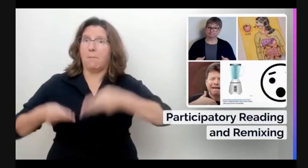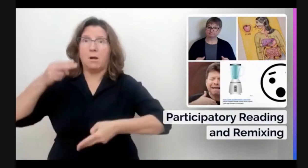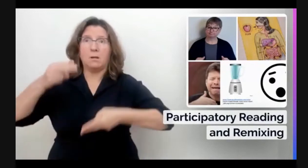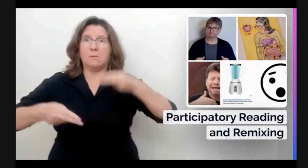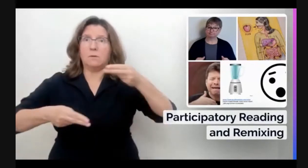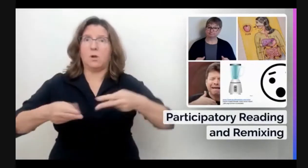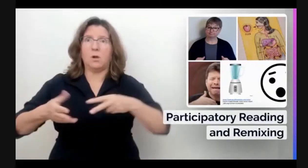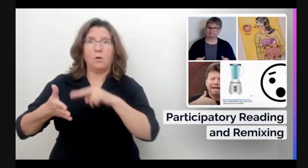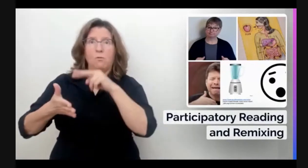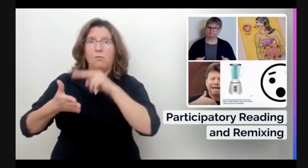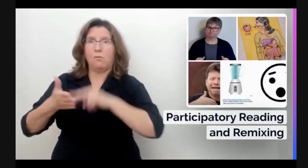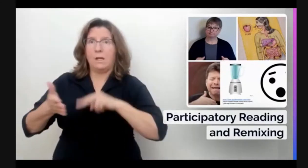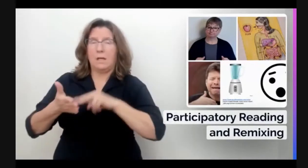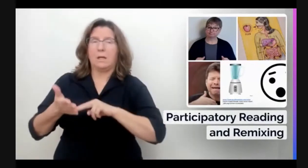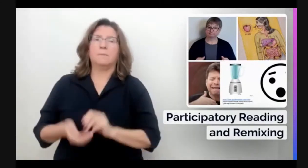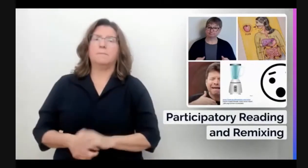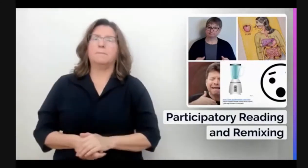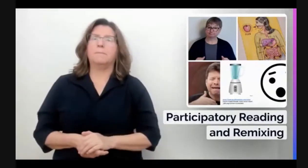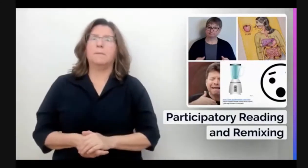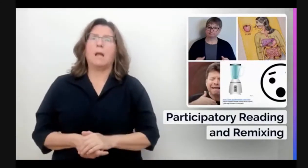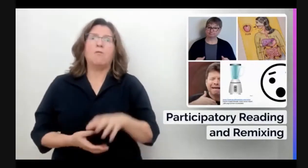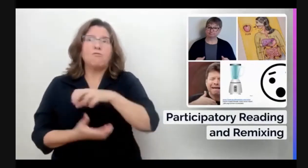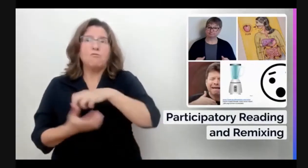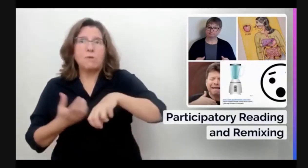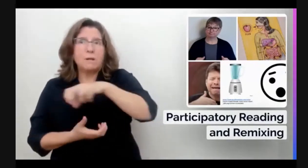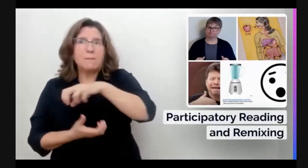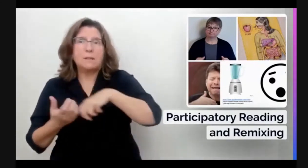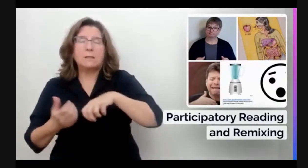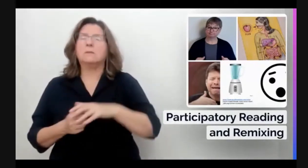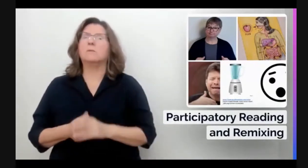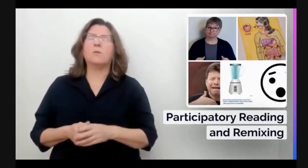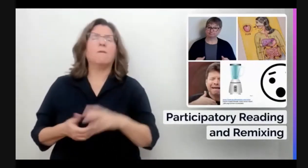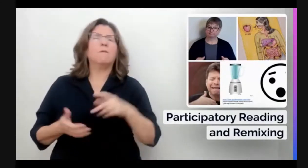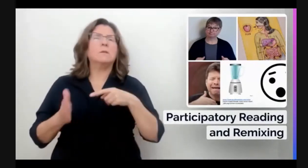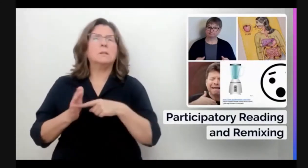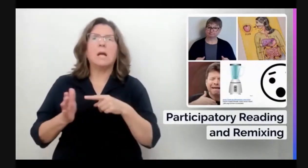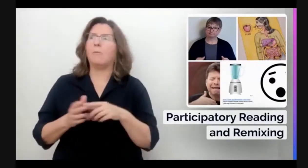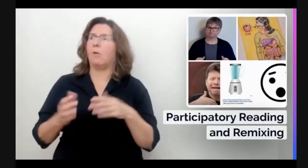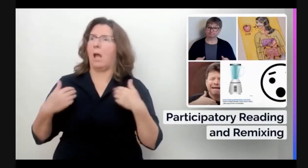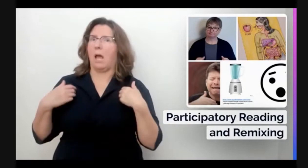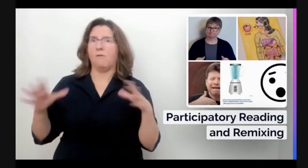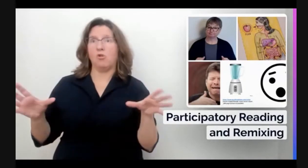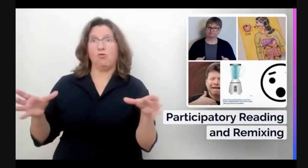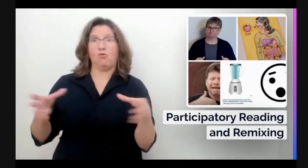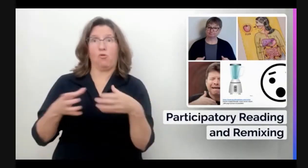H5P can support participatory reading and remixing.